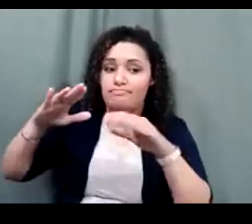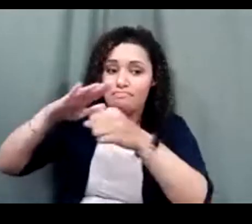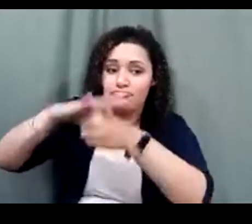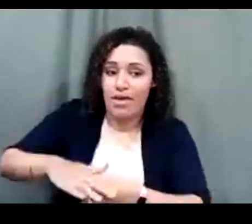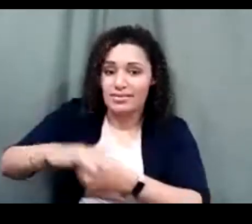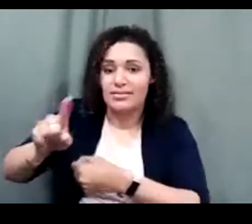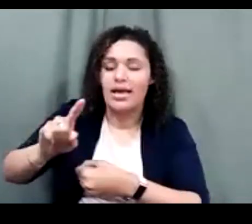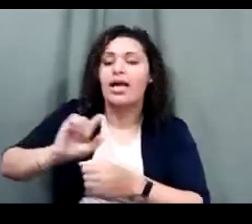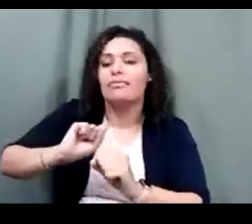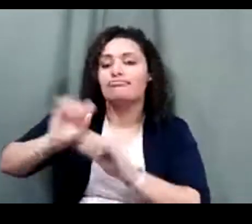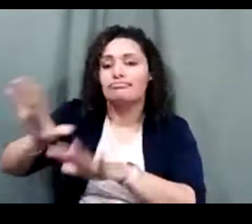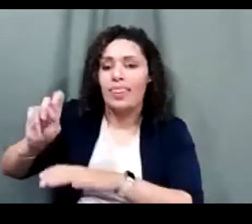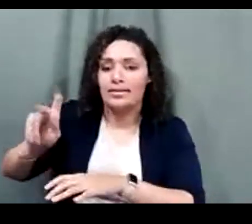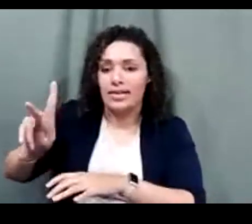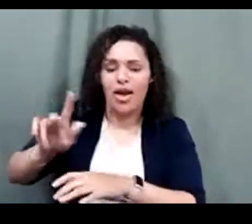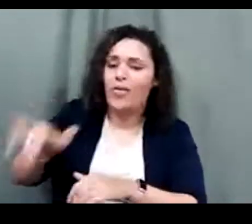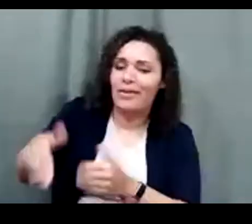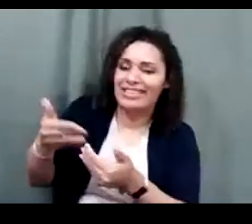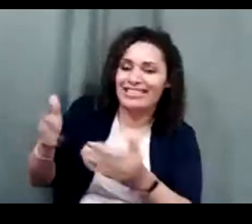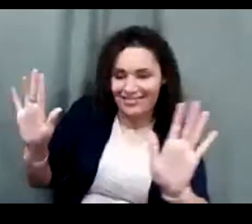tank. That was easy.